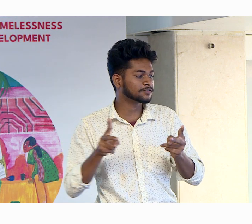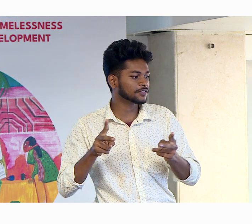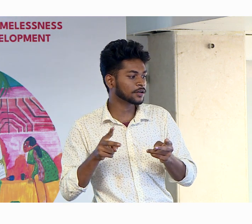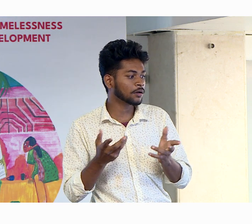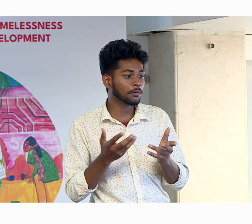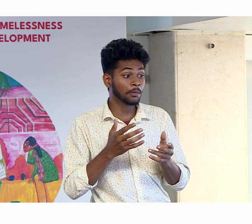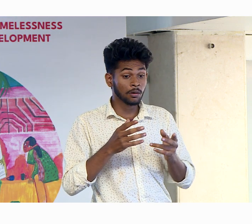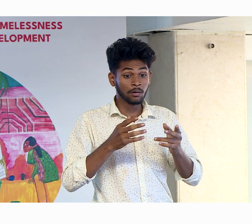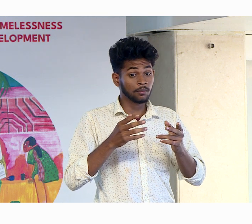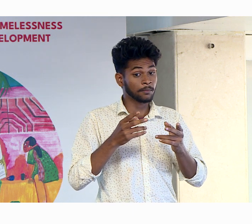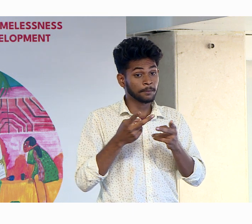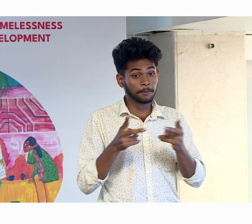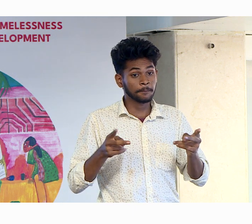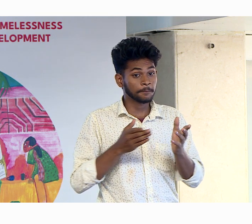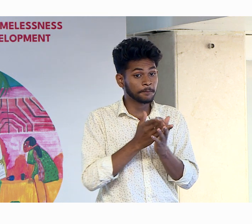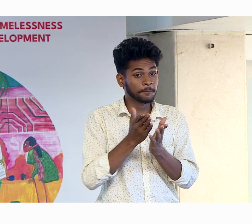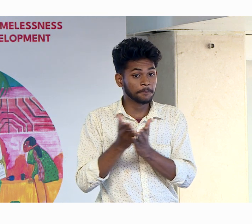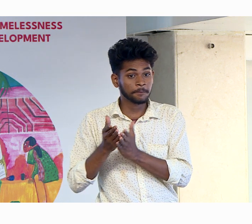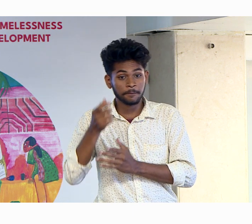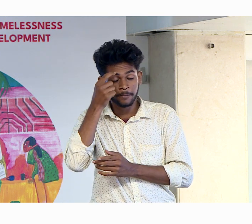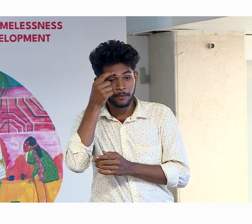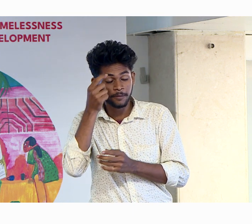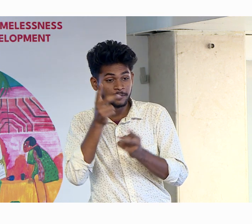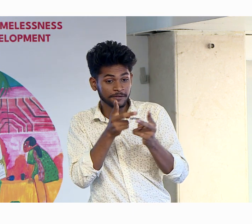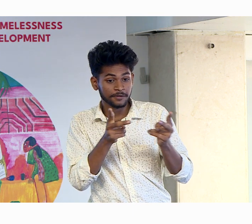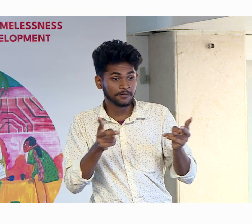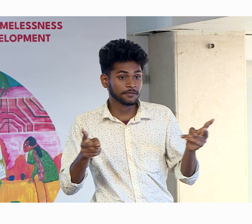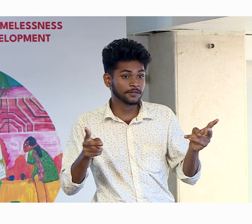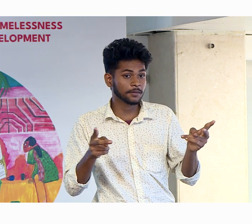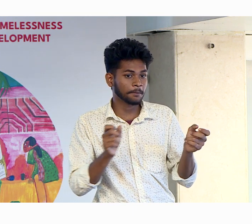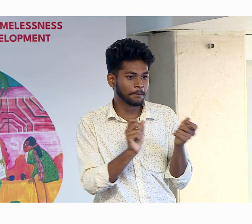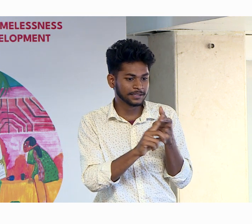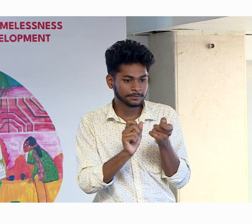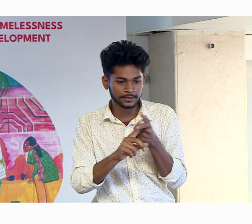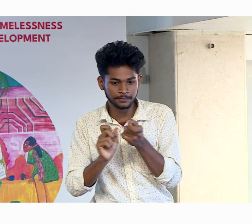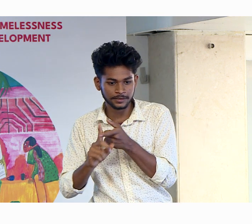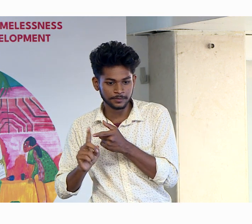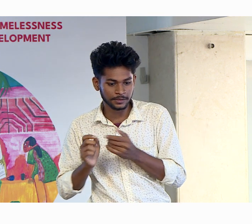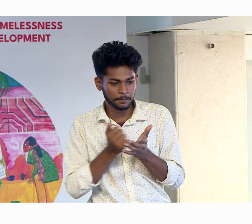developing more collaborative applied research that can be put into practice.